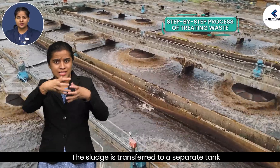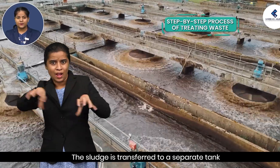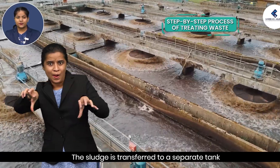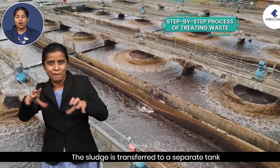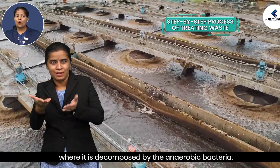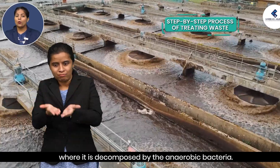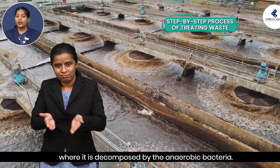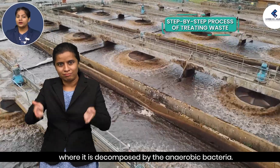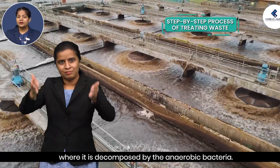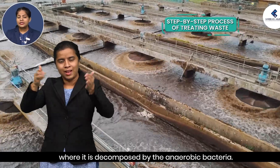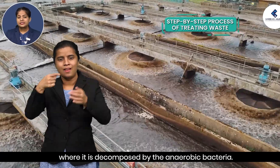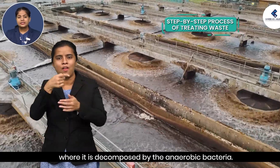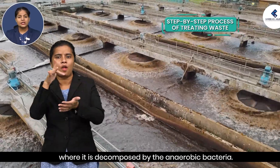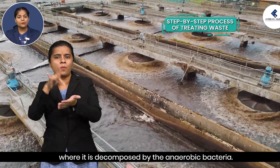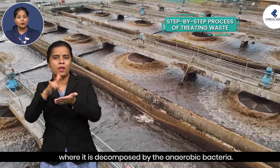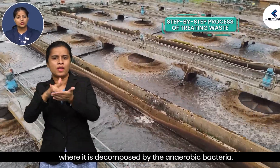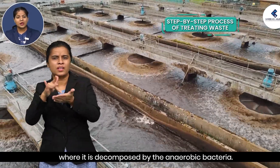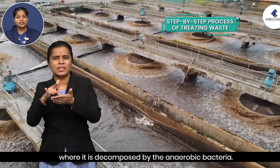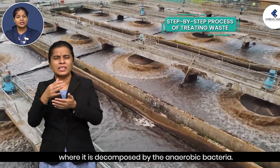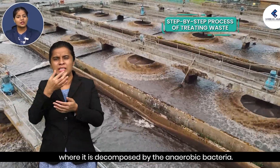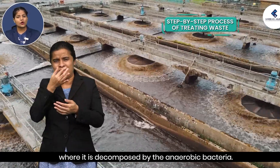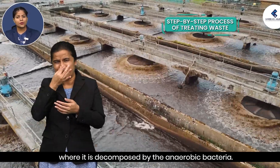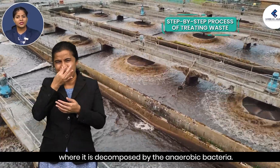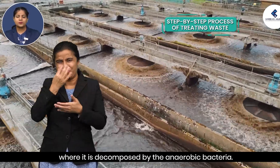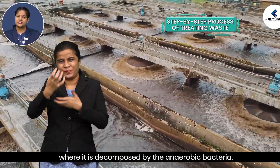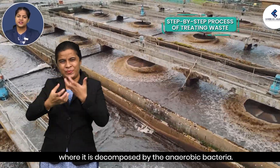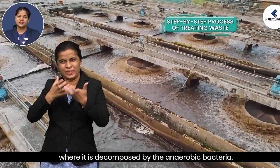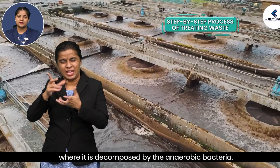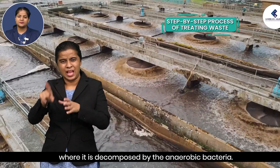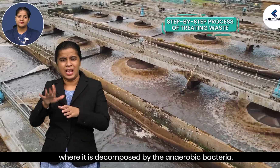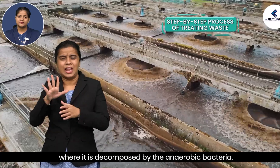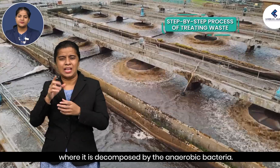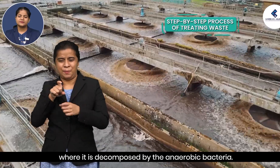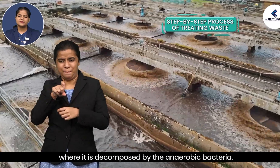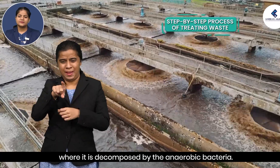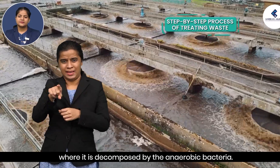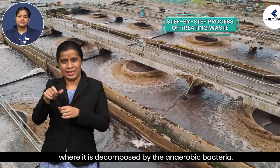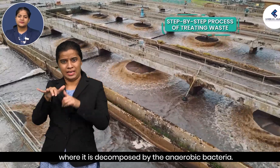tank where it is decomposed by the anaerobic bacteria.